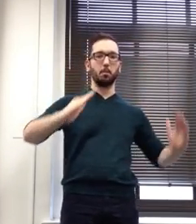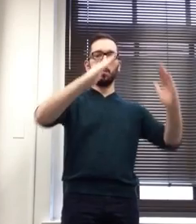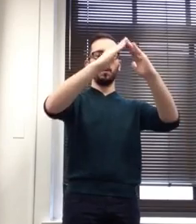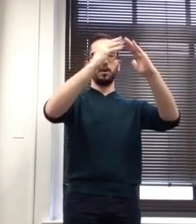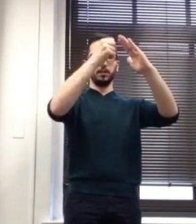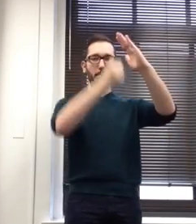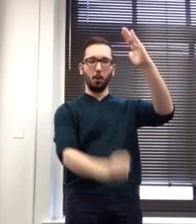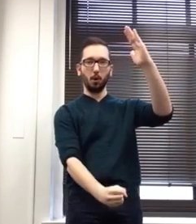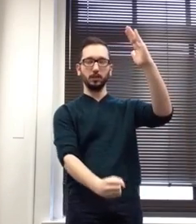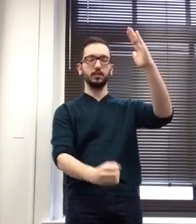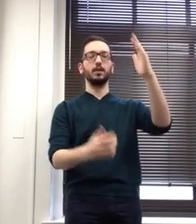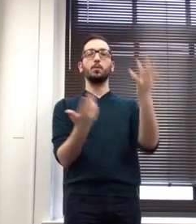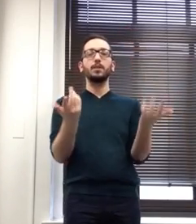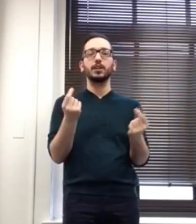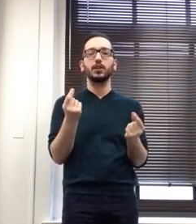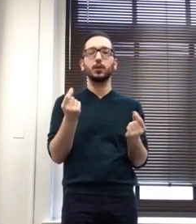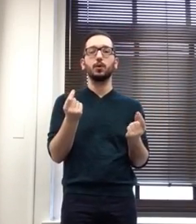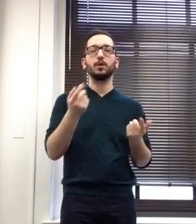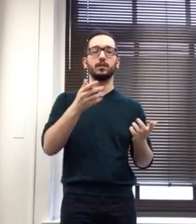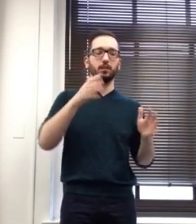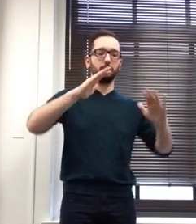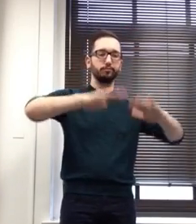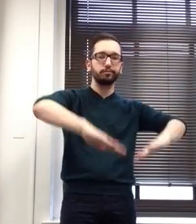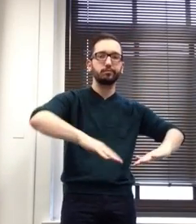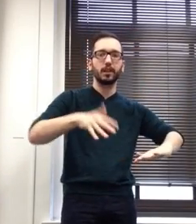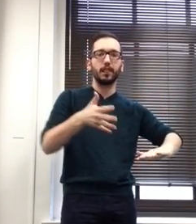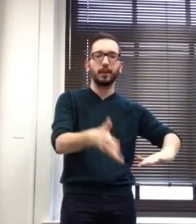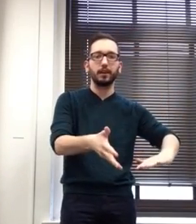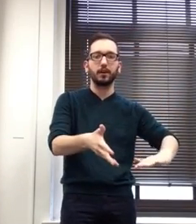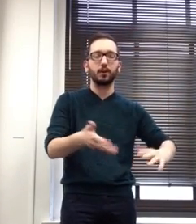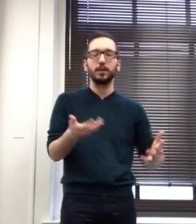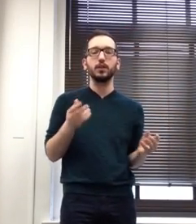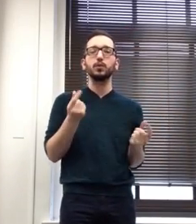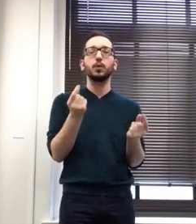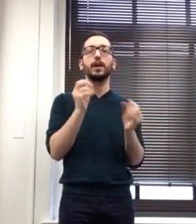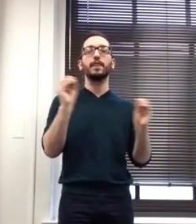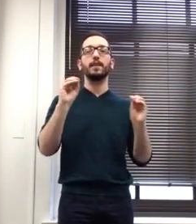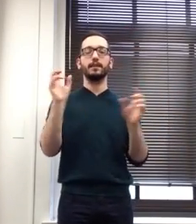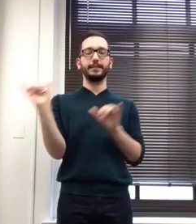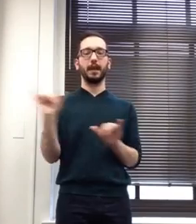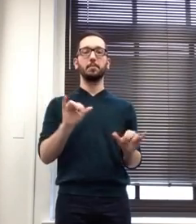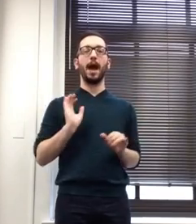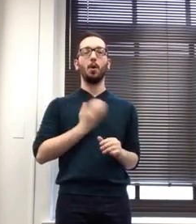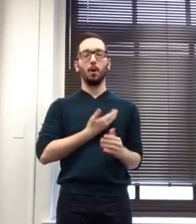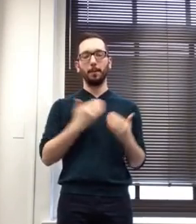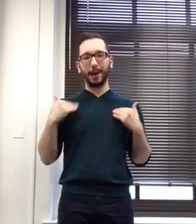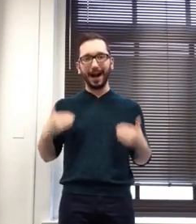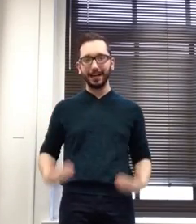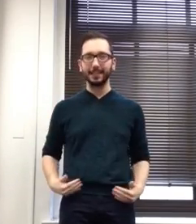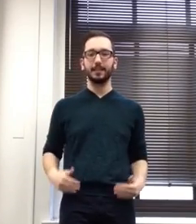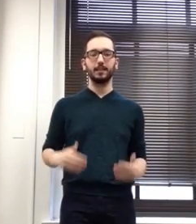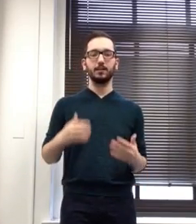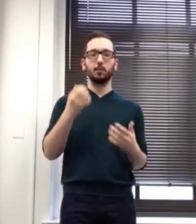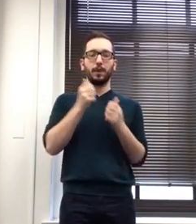there. We can understand or we can imagine what our bodies would look like without the skeletal system. How much we could get done. Yes, Tiffany?